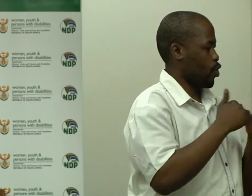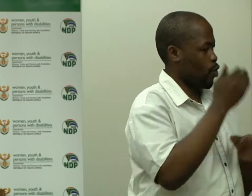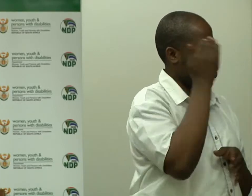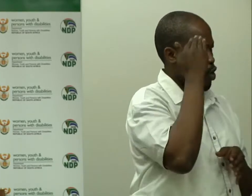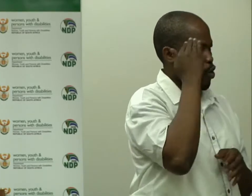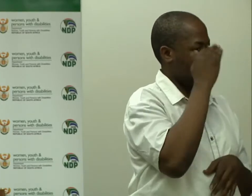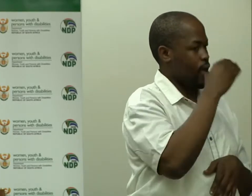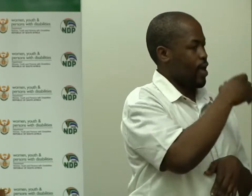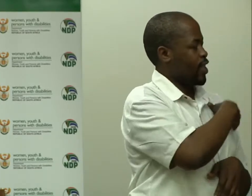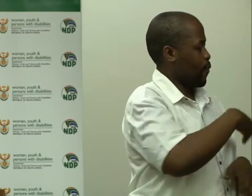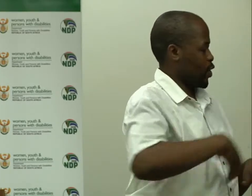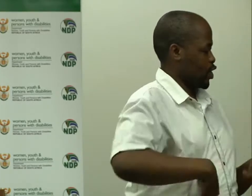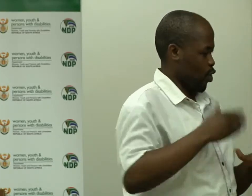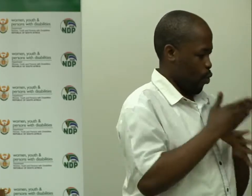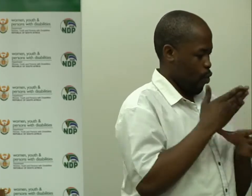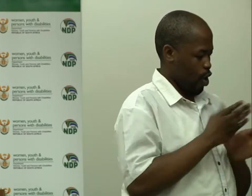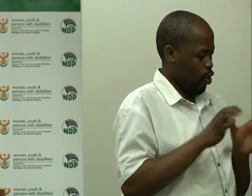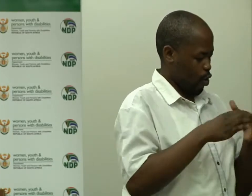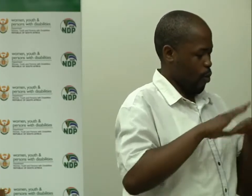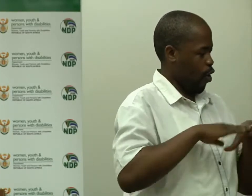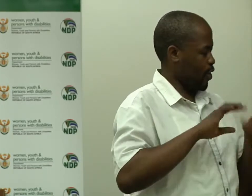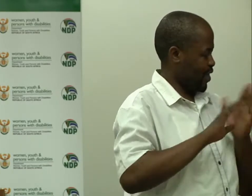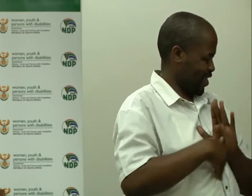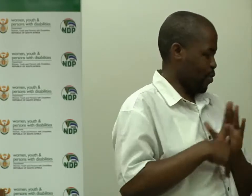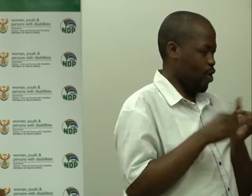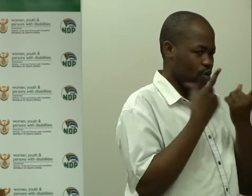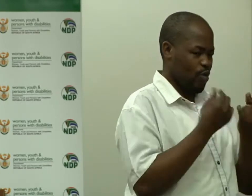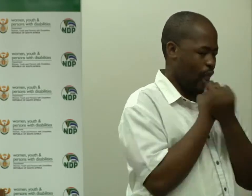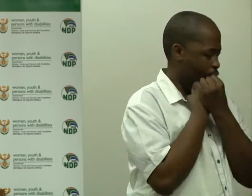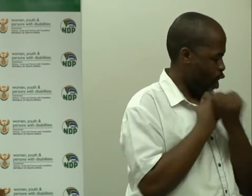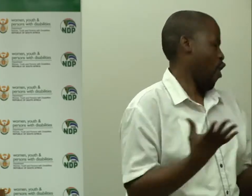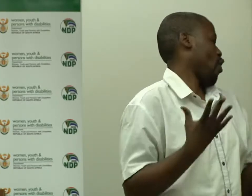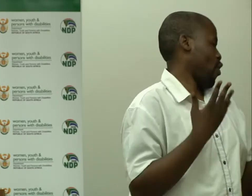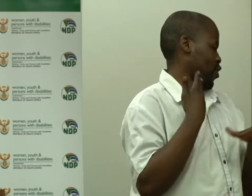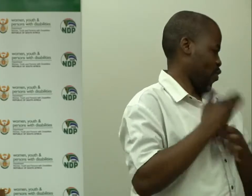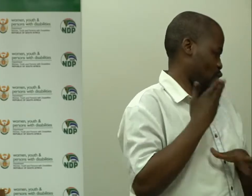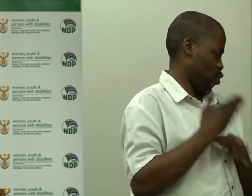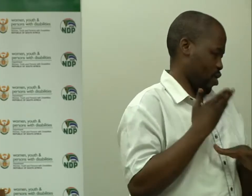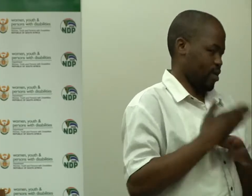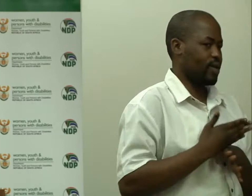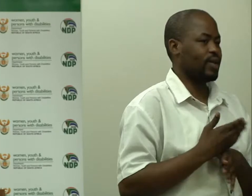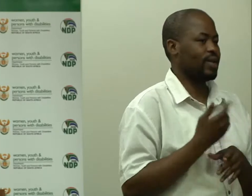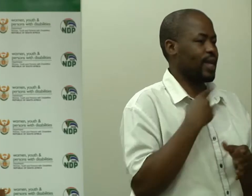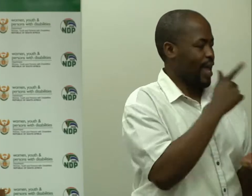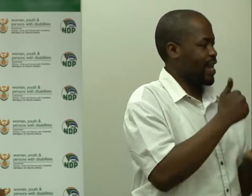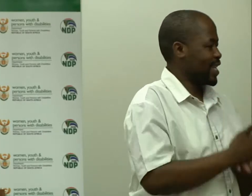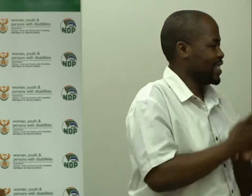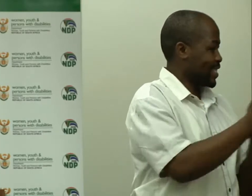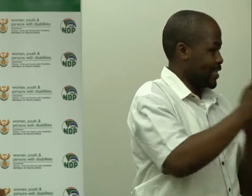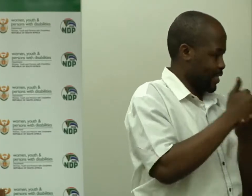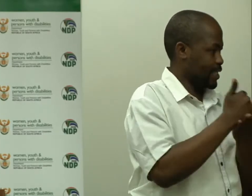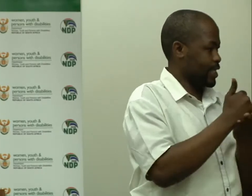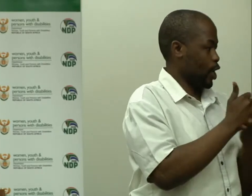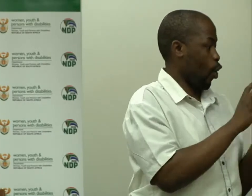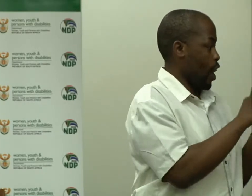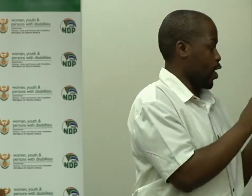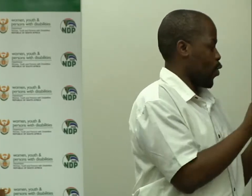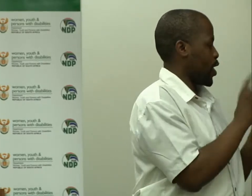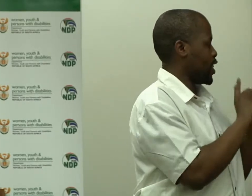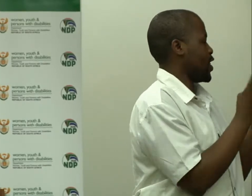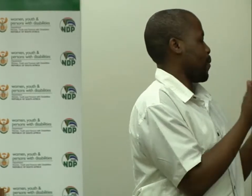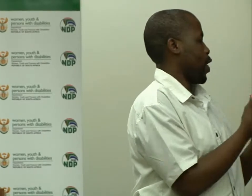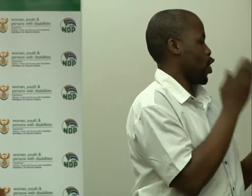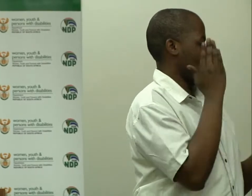the Presidential Working Group on Disability is doing a lot of work. Also, it is assisting the department in terms